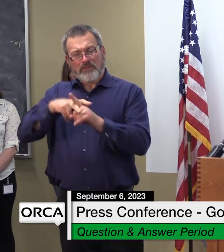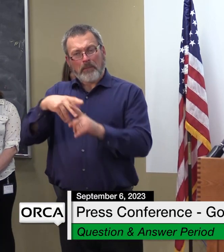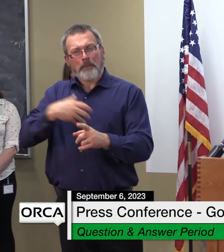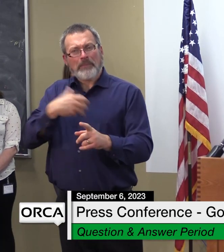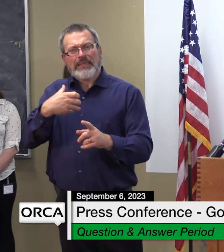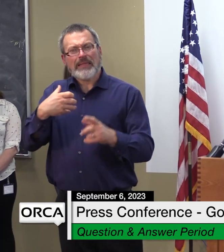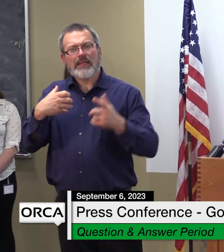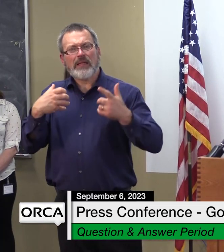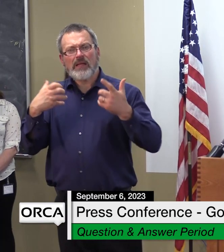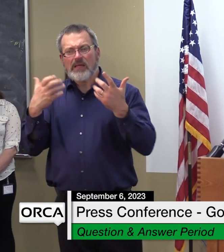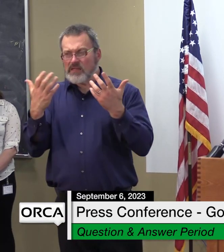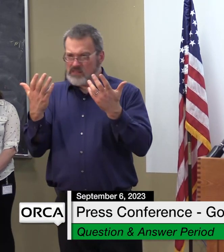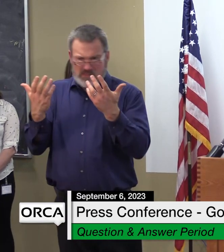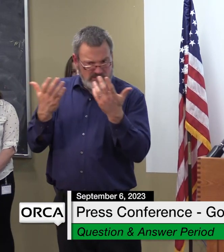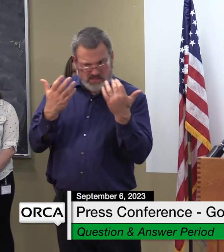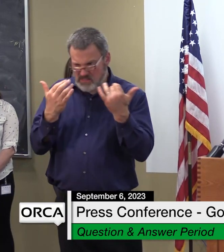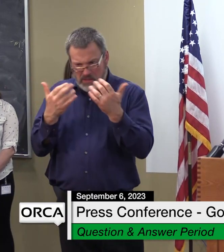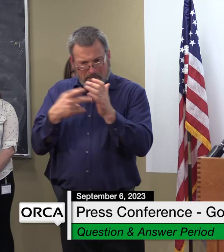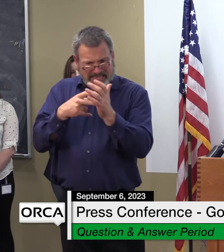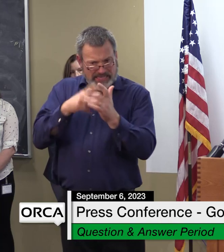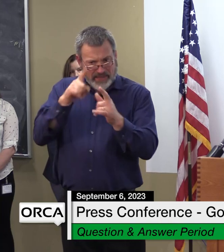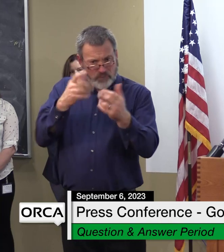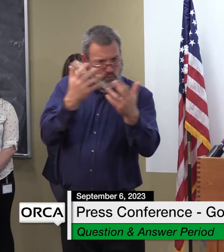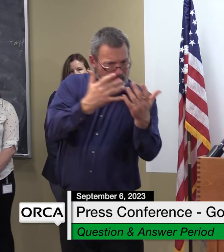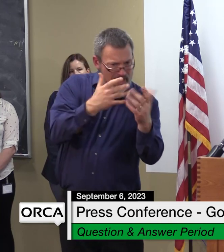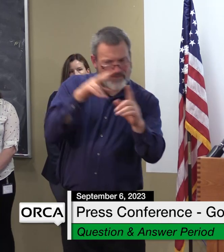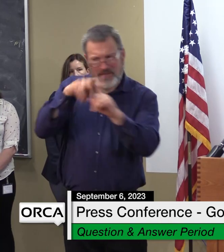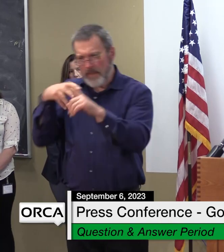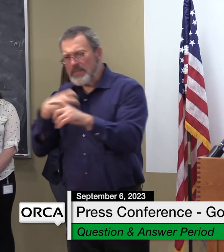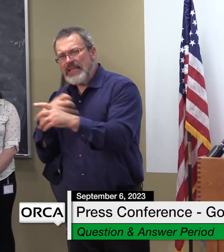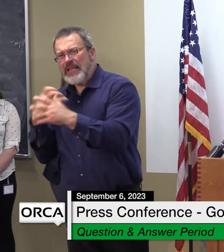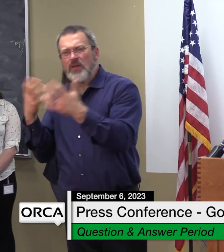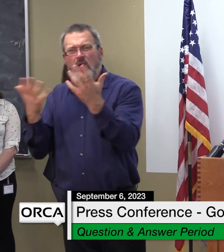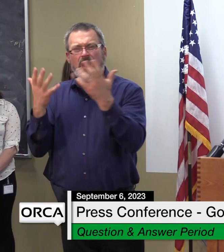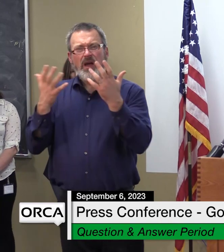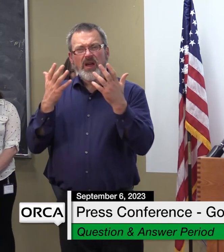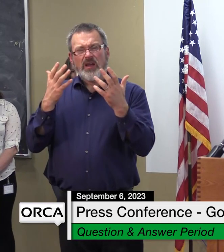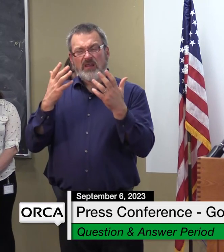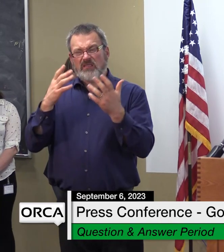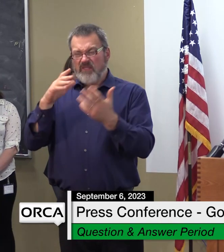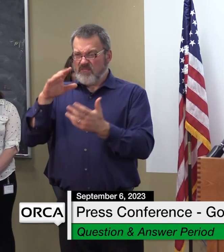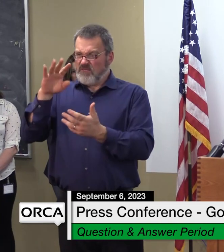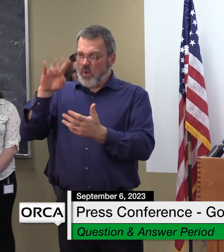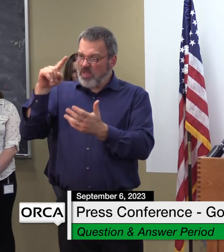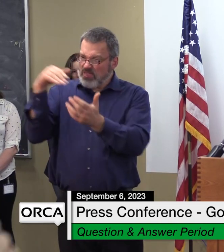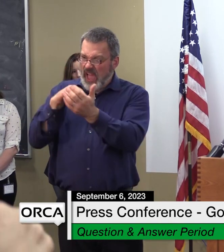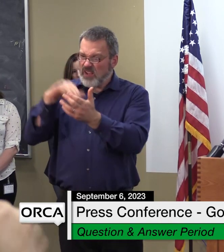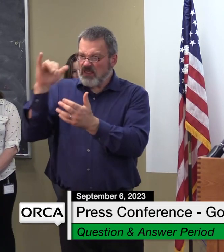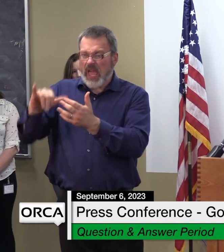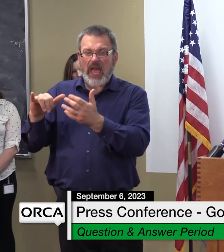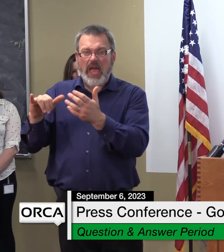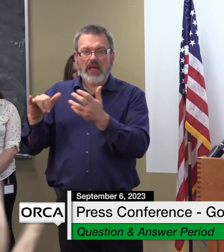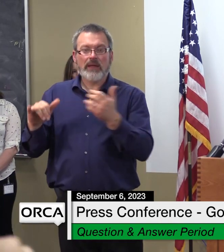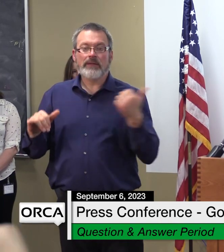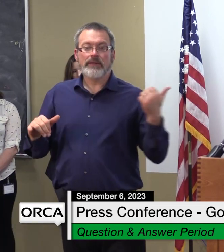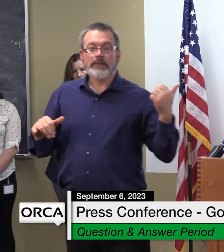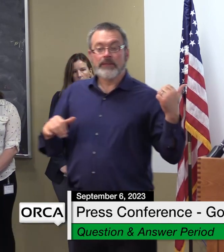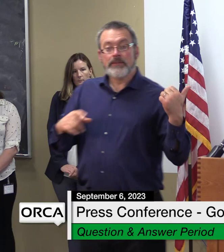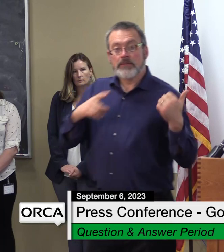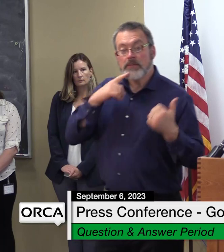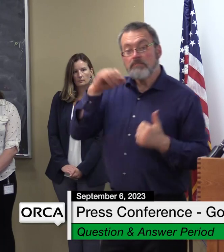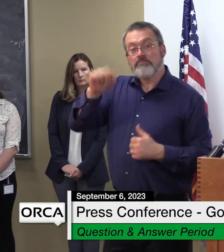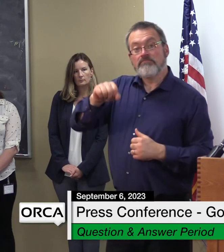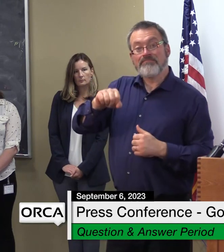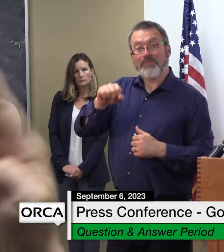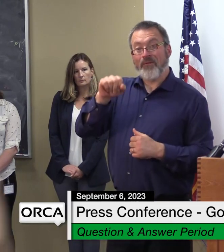correct, go back, reapply, get them, correct, their potential, their 41,000. They aren't getting, 41,000 is a high bar in some